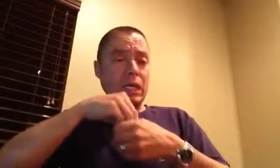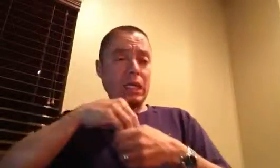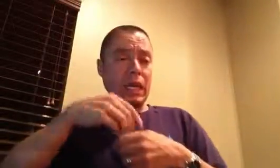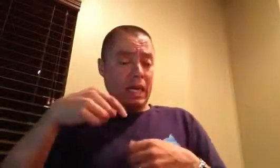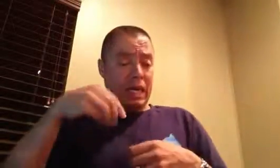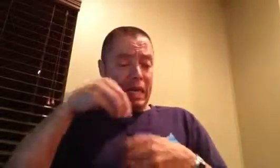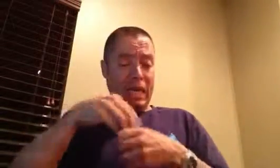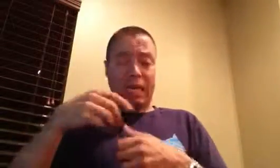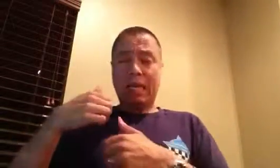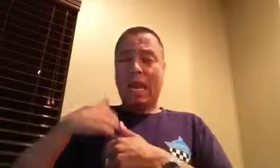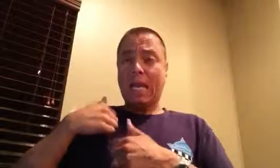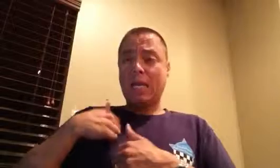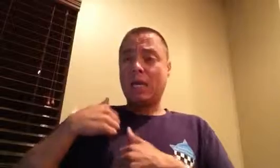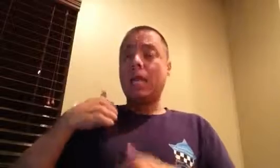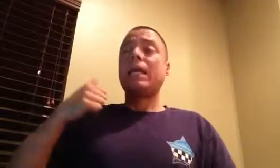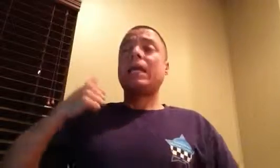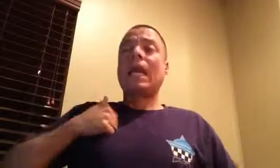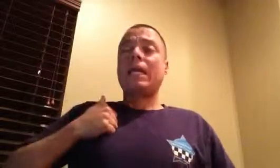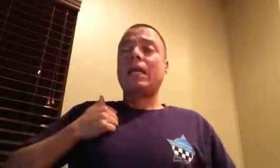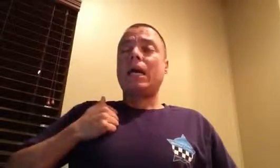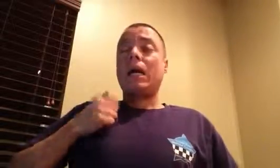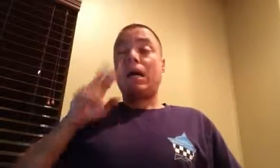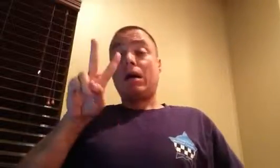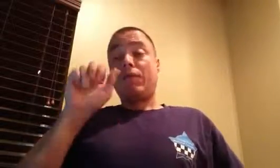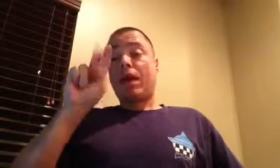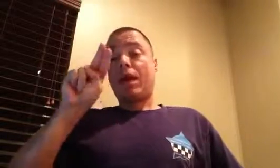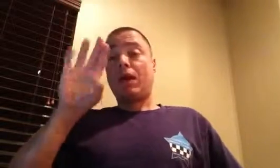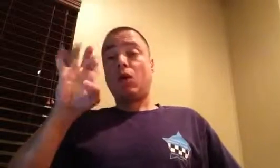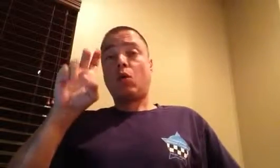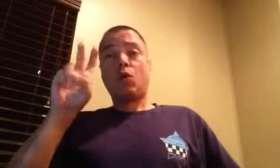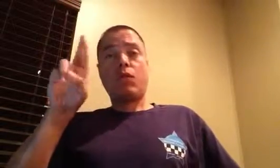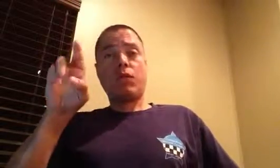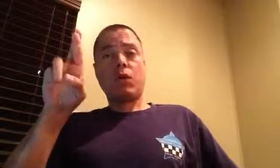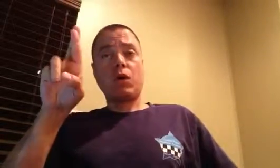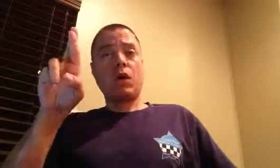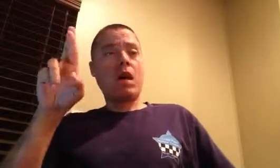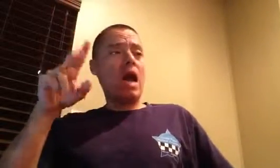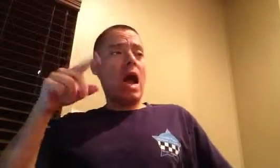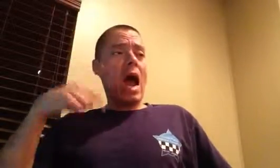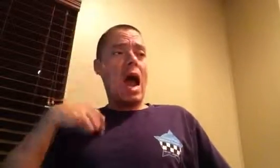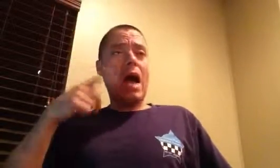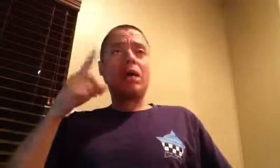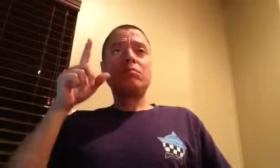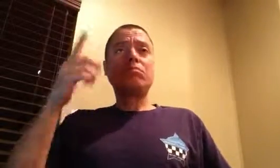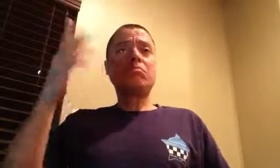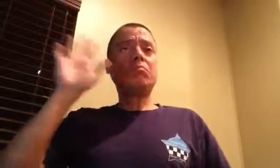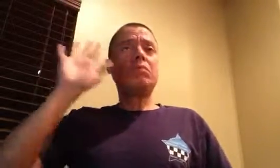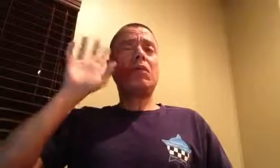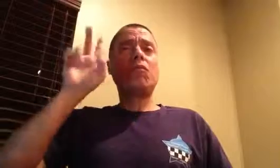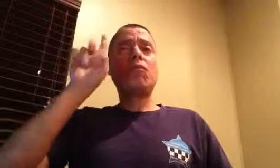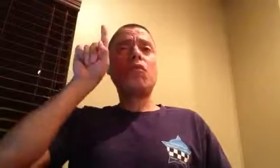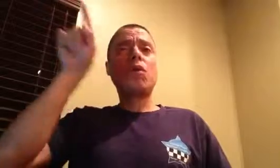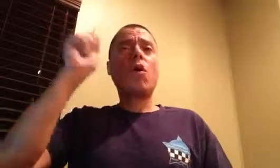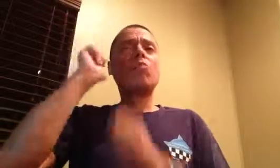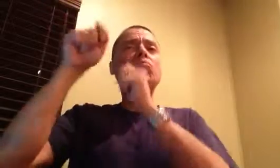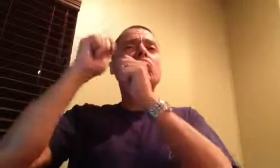home, with my dad, until just a few years ago, we found a fish full of cancers. And